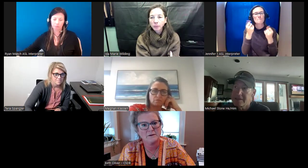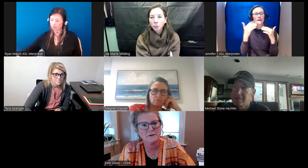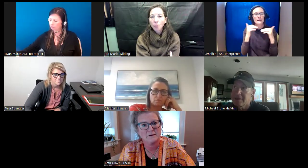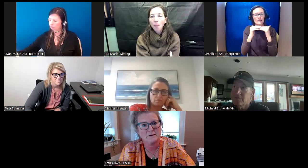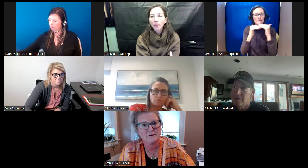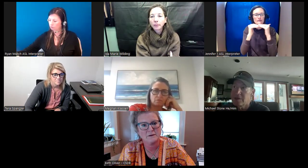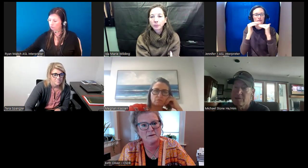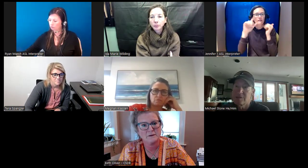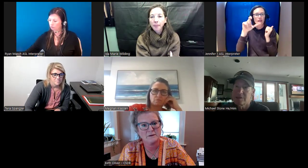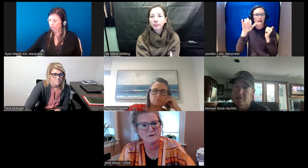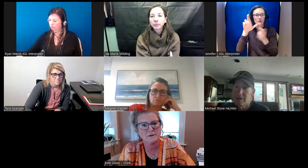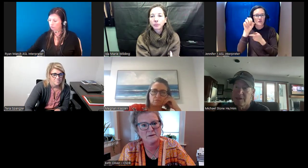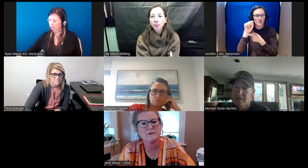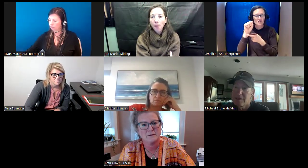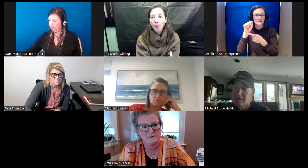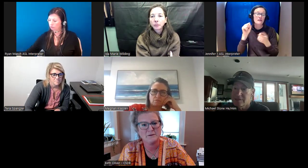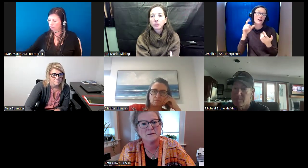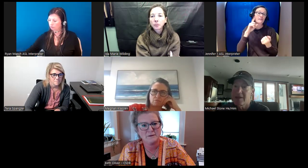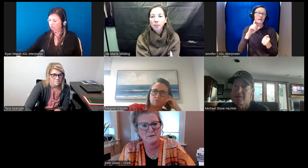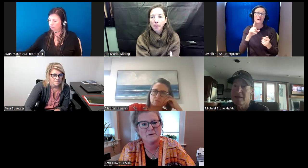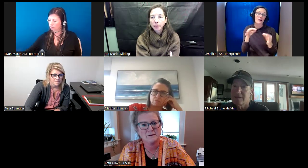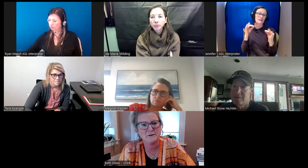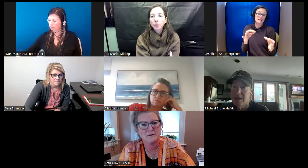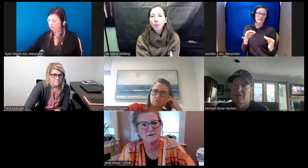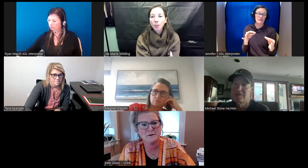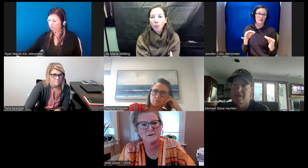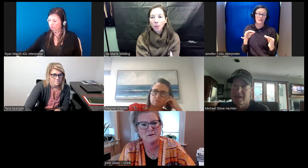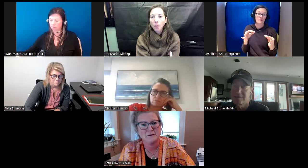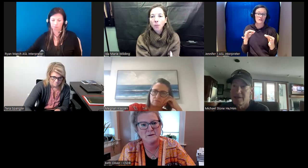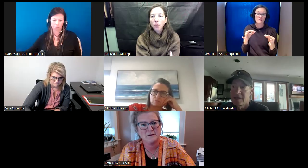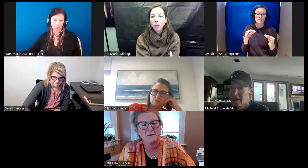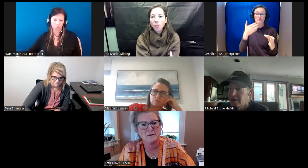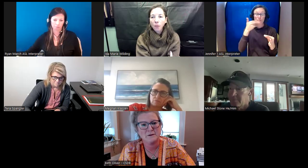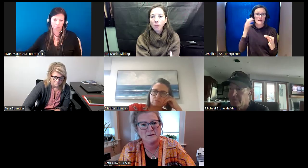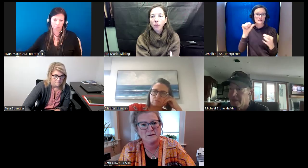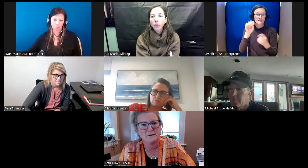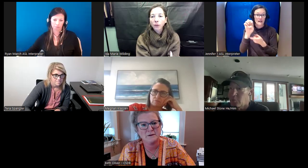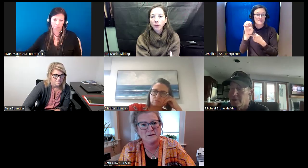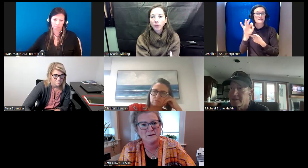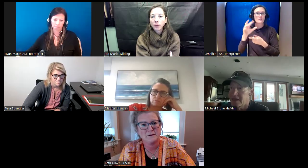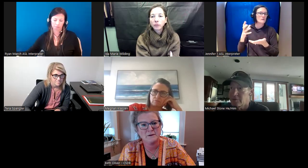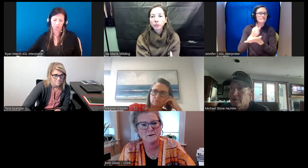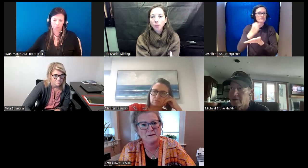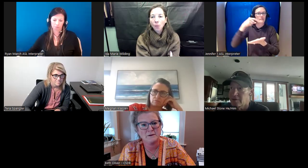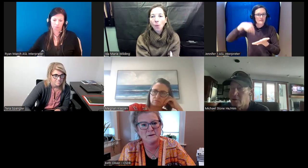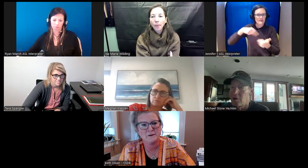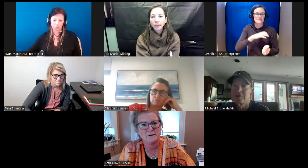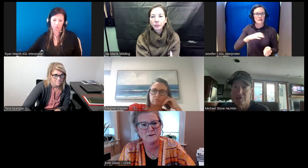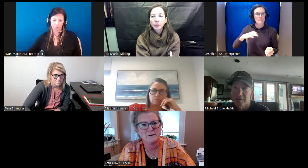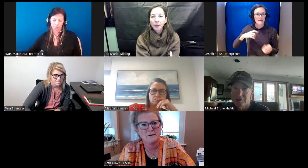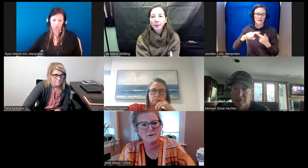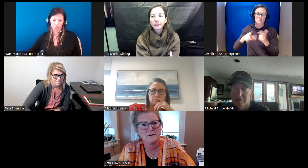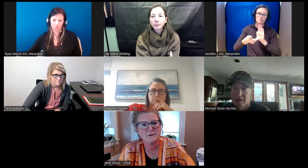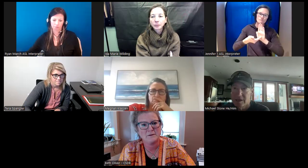ideally, if we can use this committee to make this case, and point out all